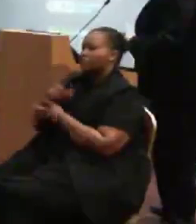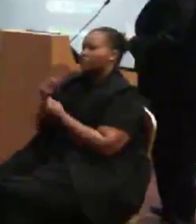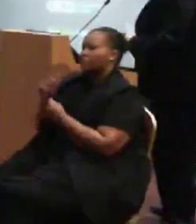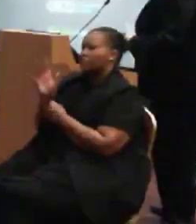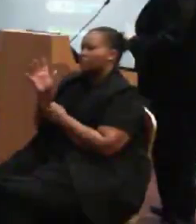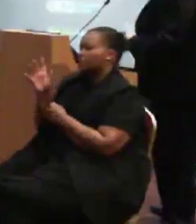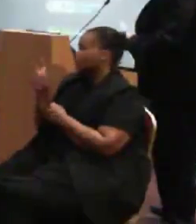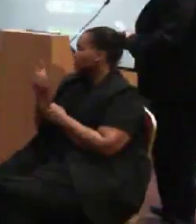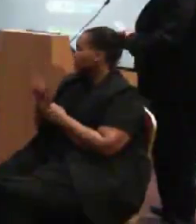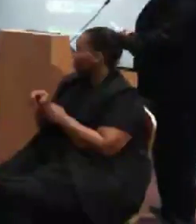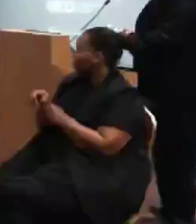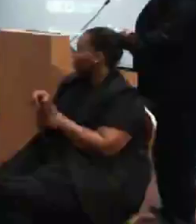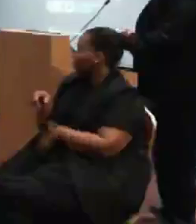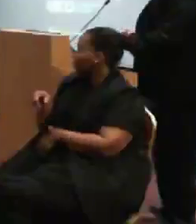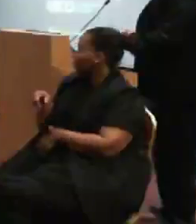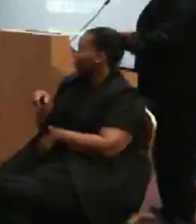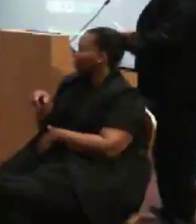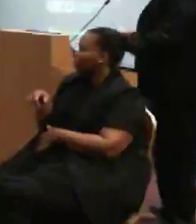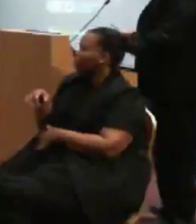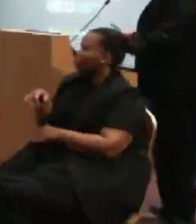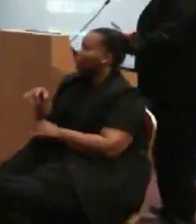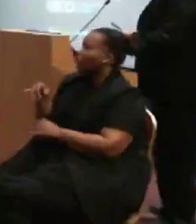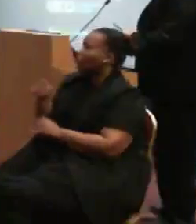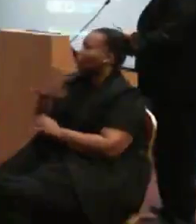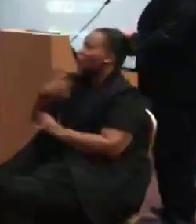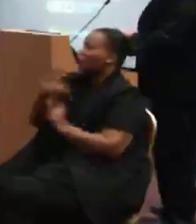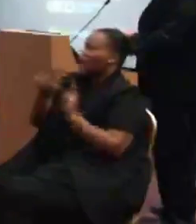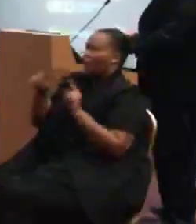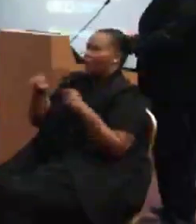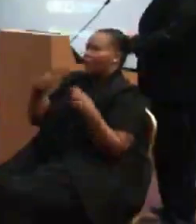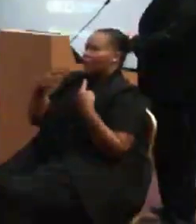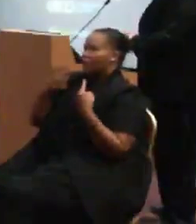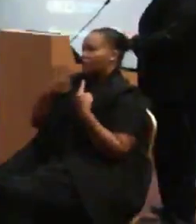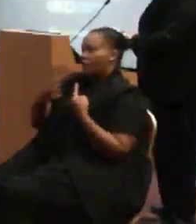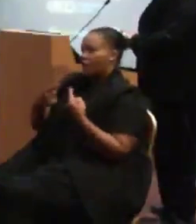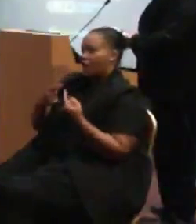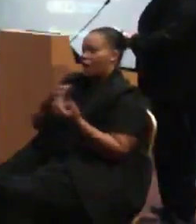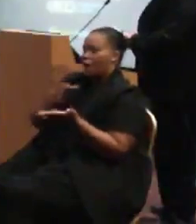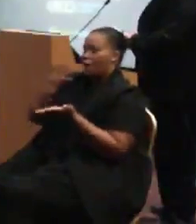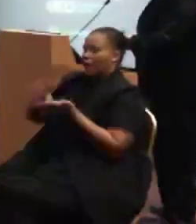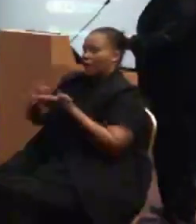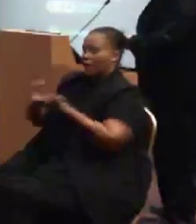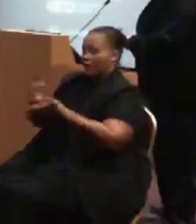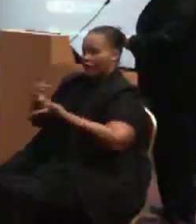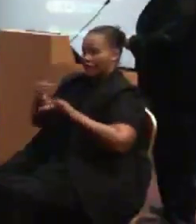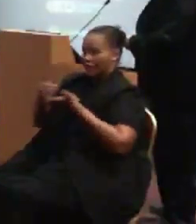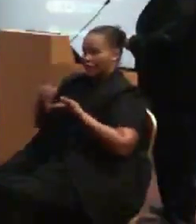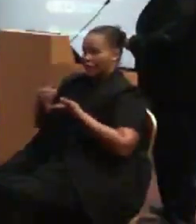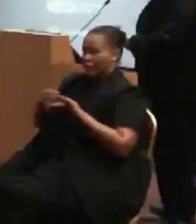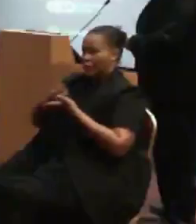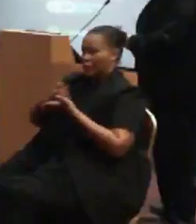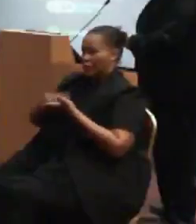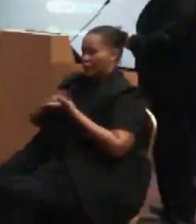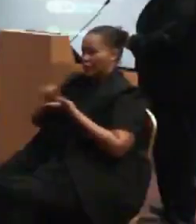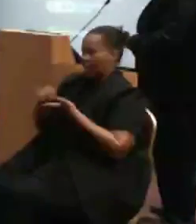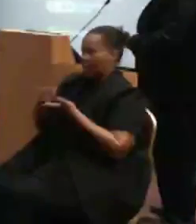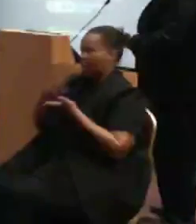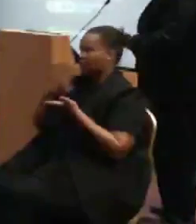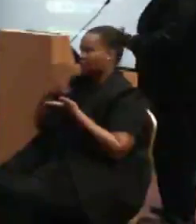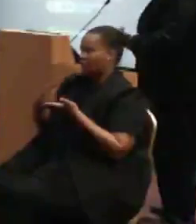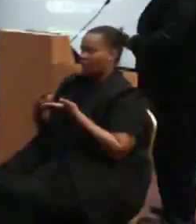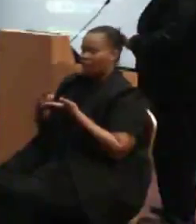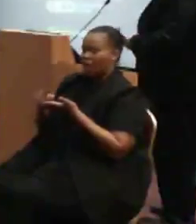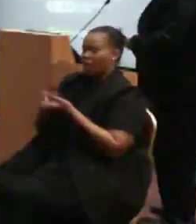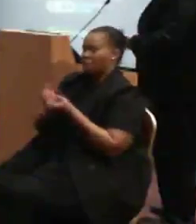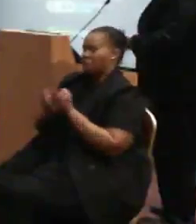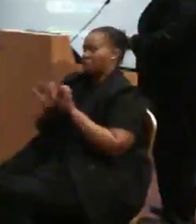is not within our law that when the application is before us, we don't have a discretion to say we just throw